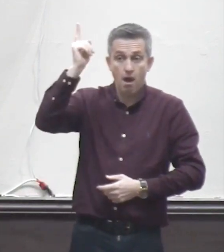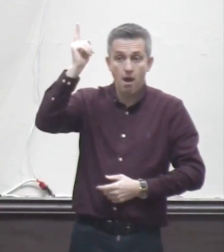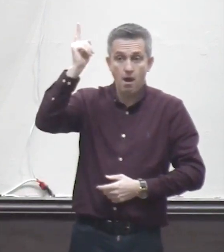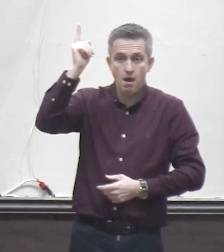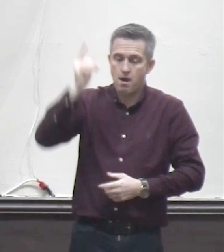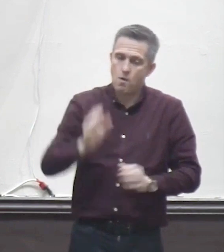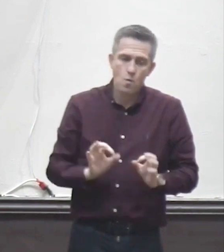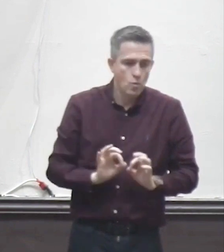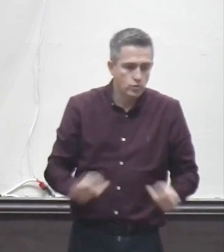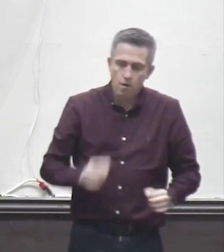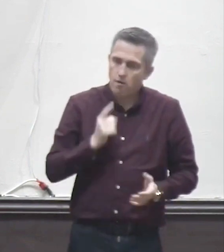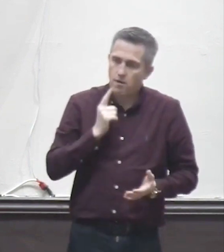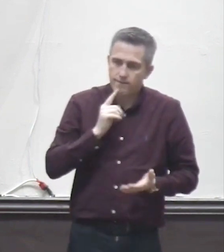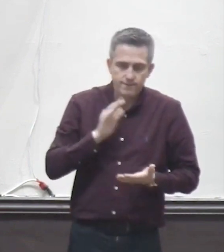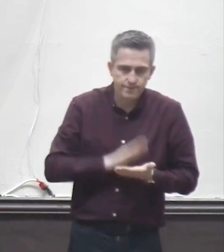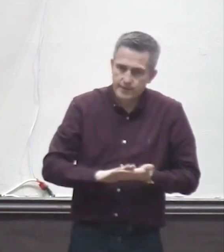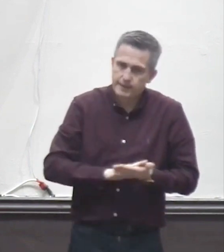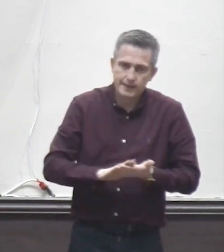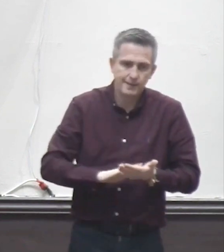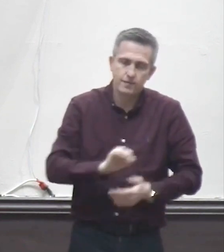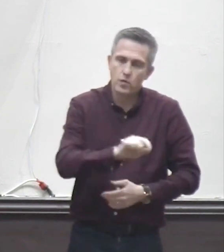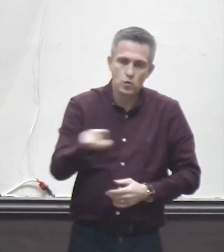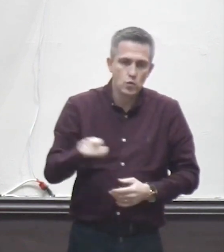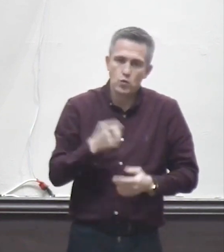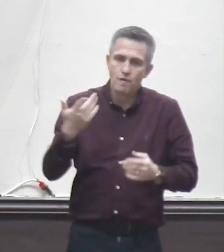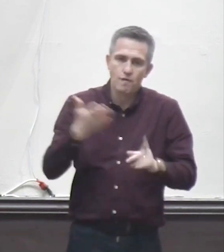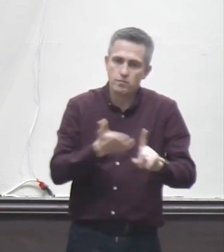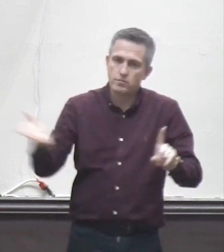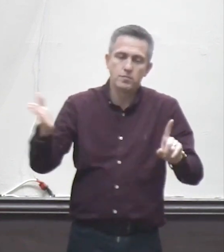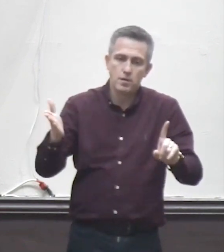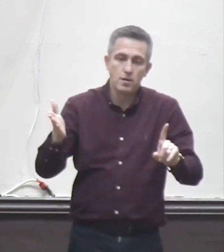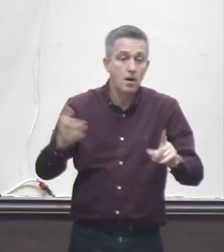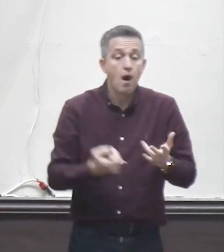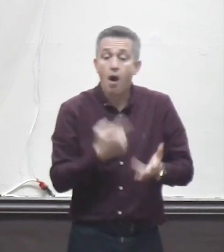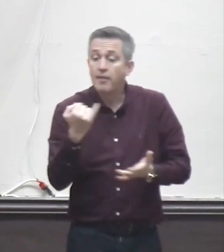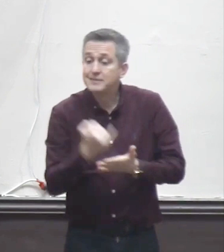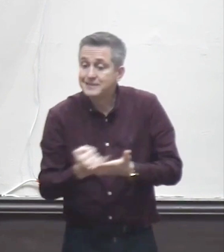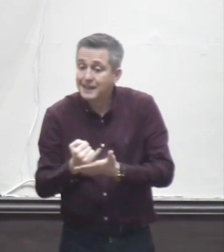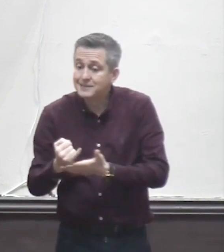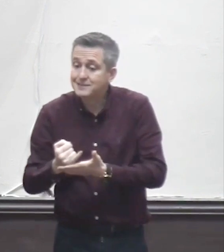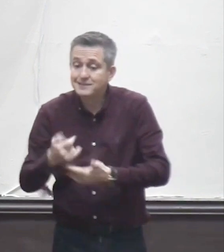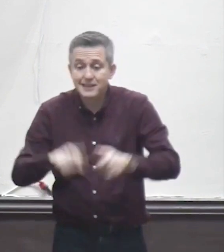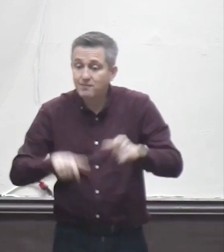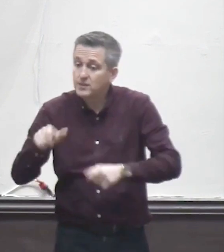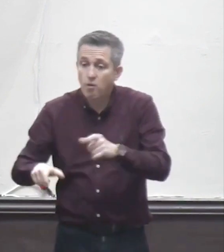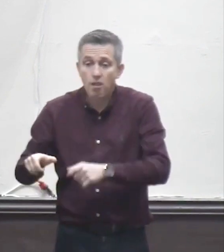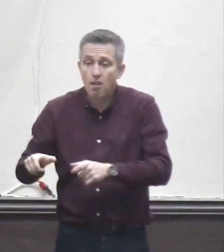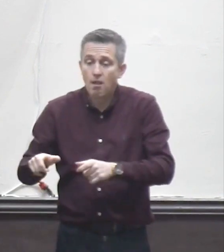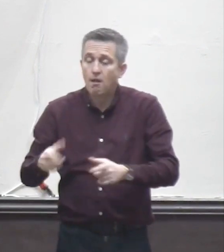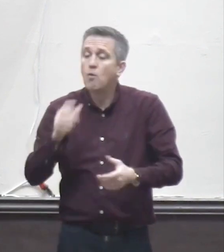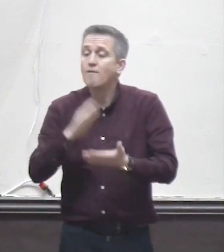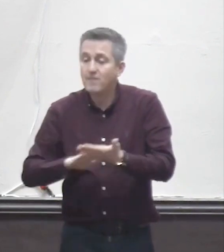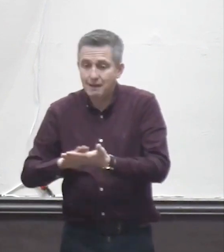not forgive the sin of shirk, and he will forgive any other sin committed by individuals for whomever he